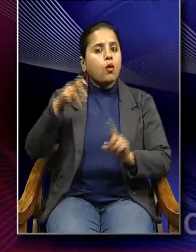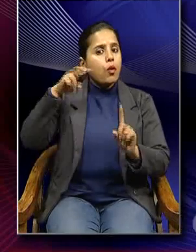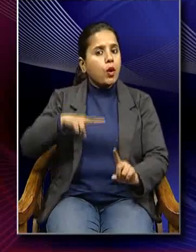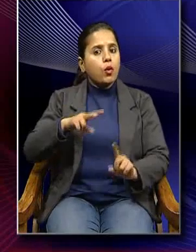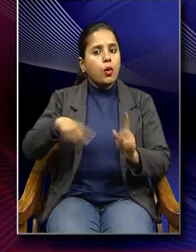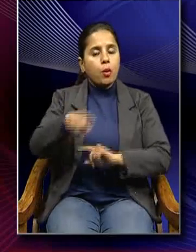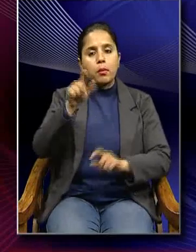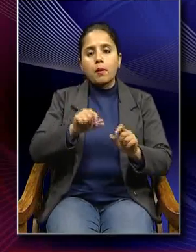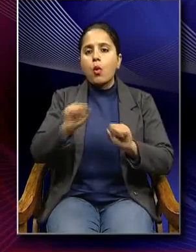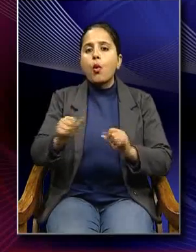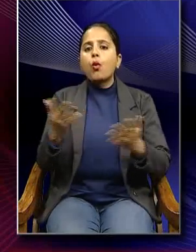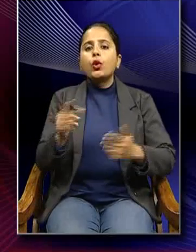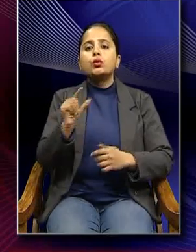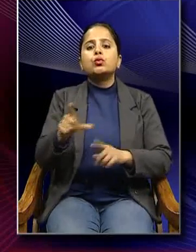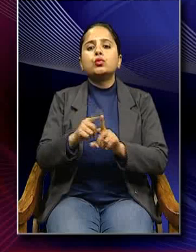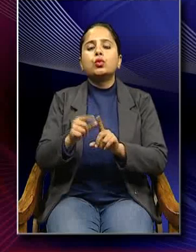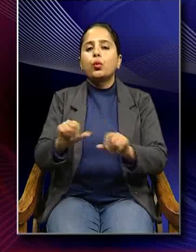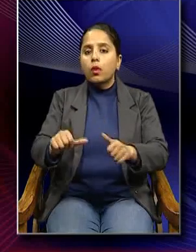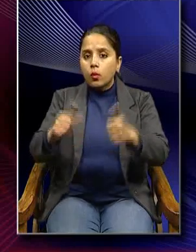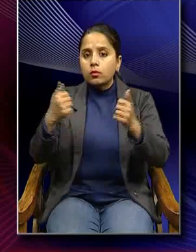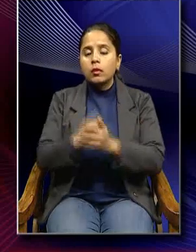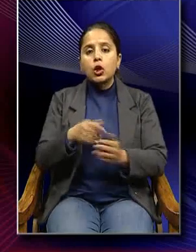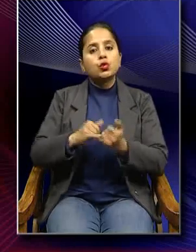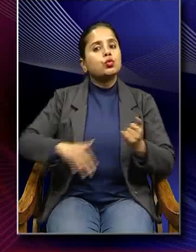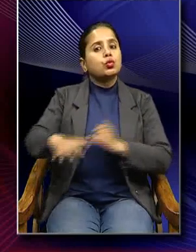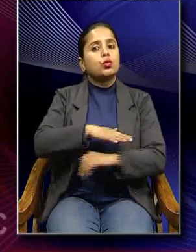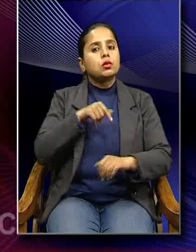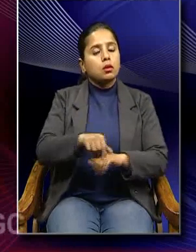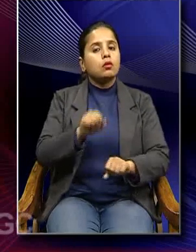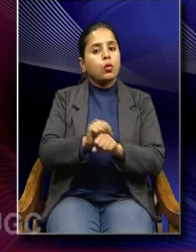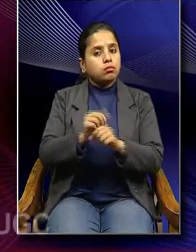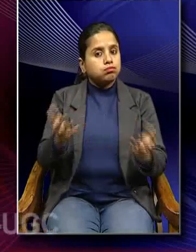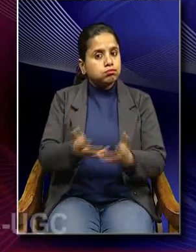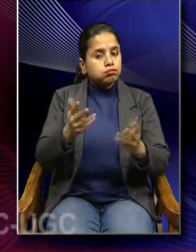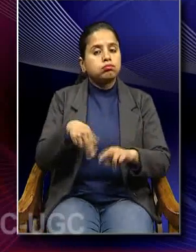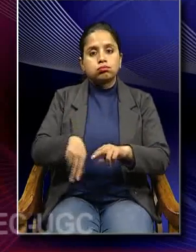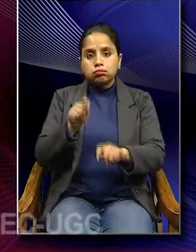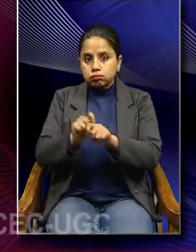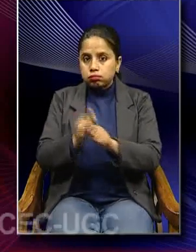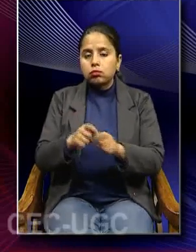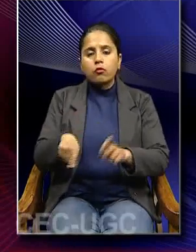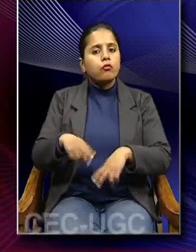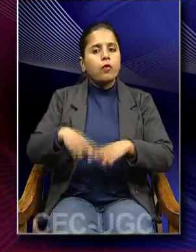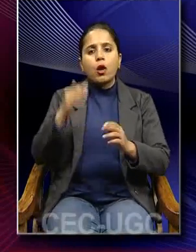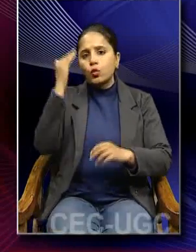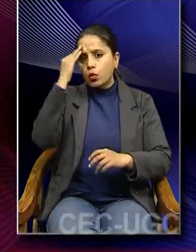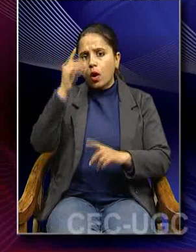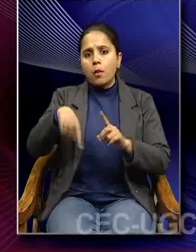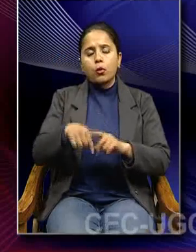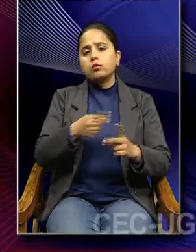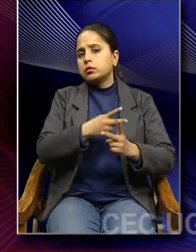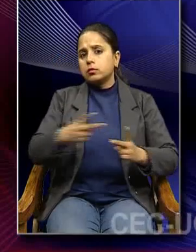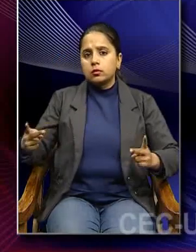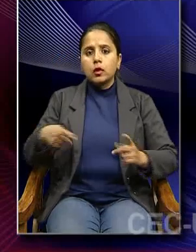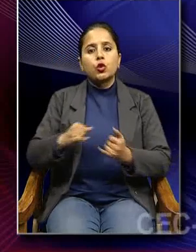individual utility function, to derive the social welfare function, and finally to know about various types